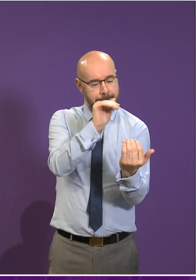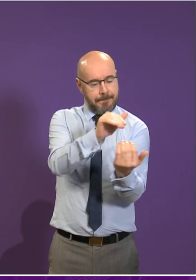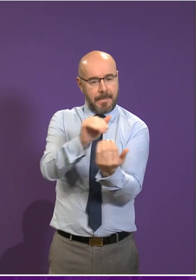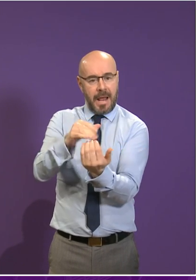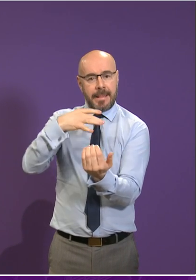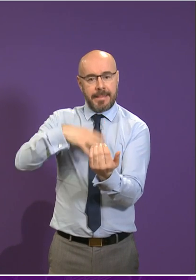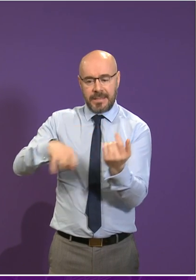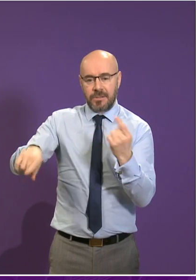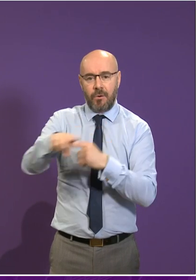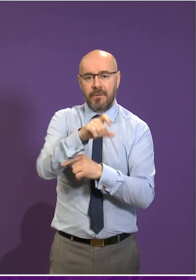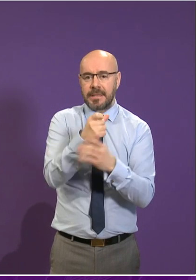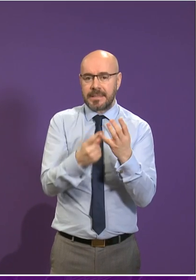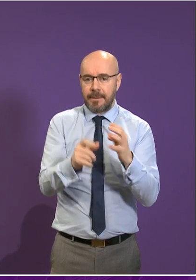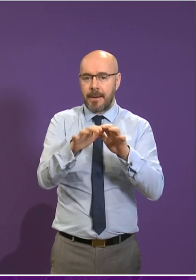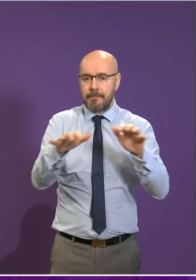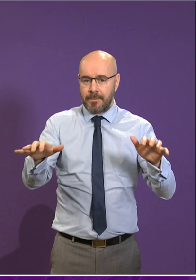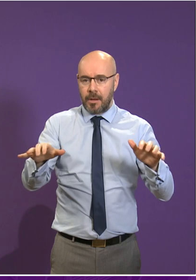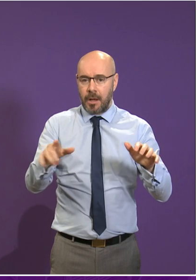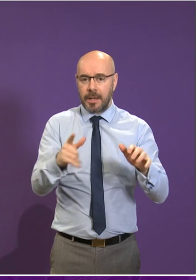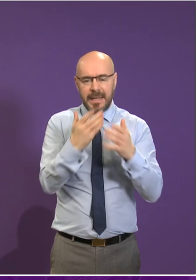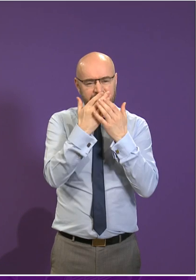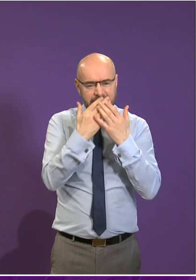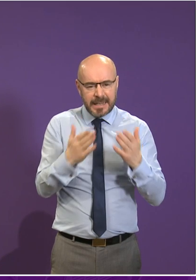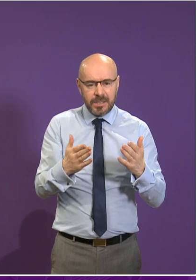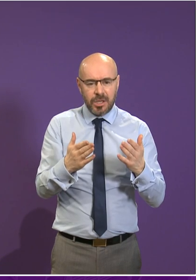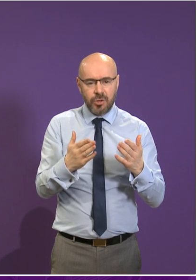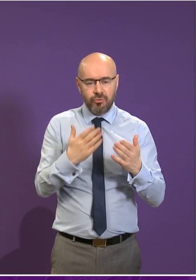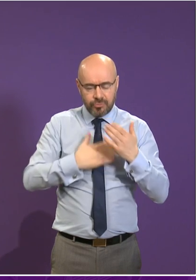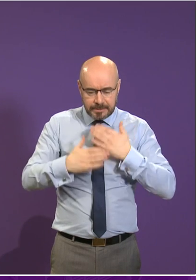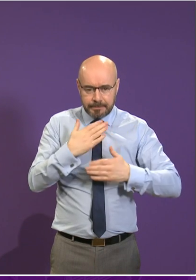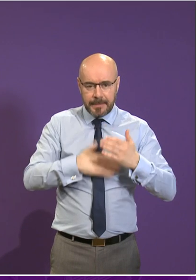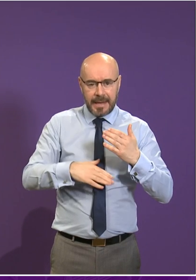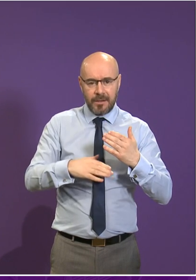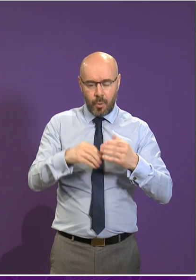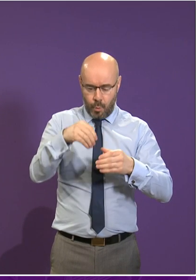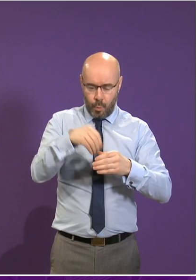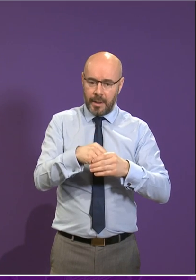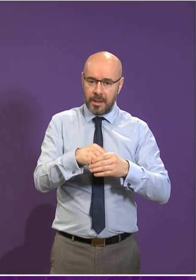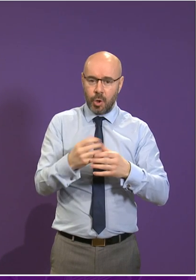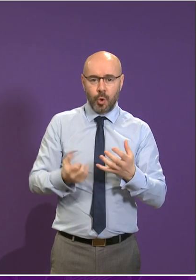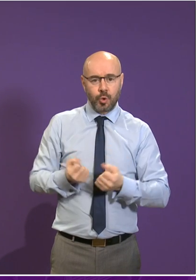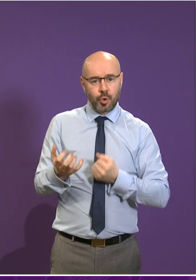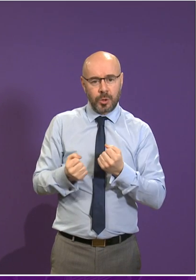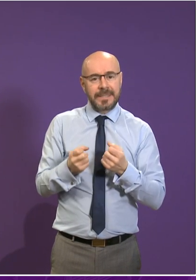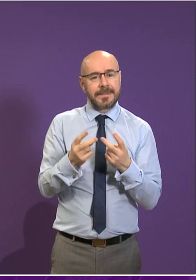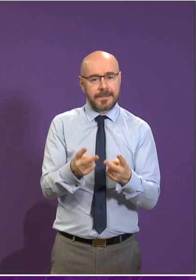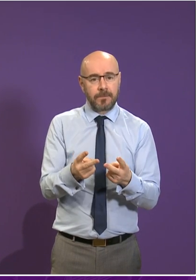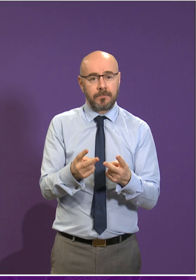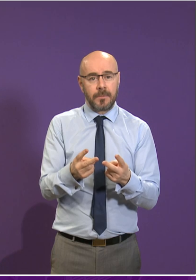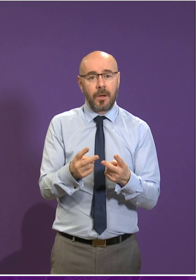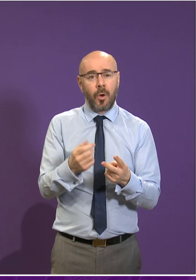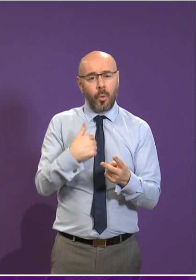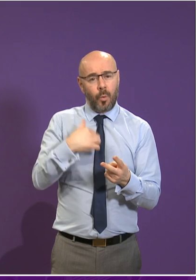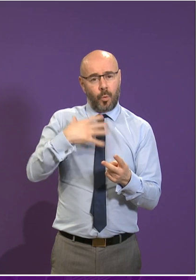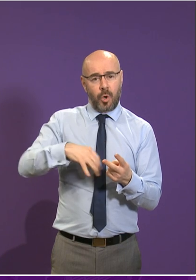people. And we will be placing dignity and respect at the very heart of our new social security system, and our ambition that Scotland should be